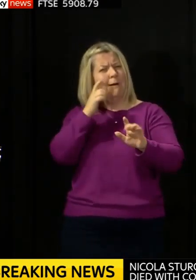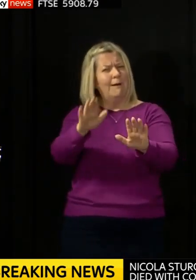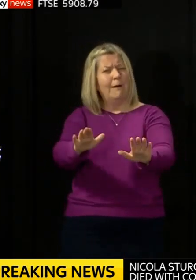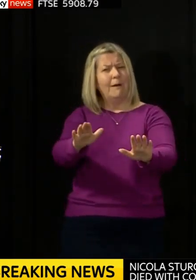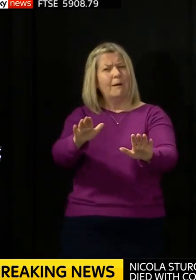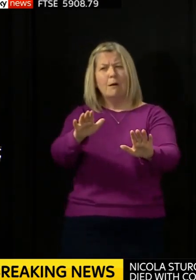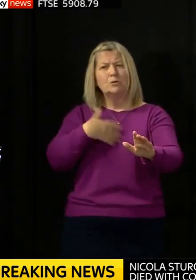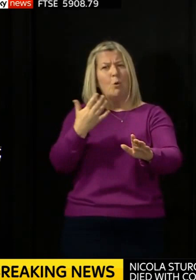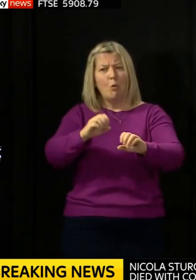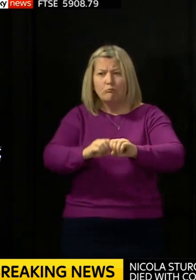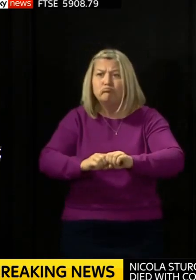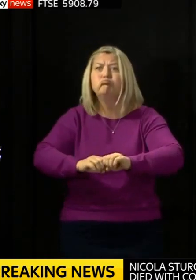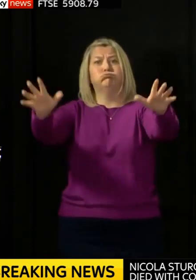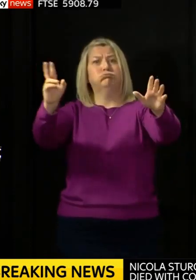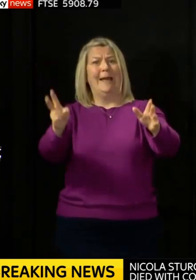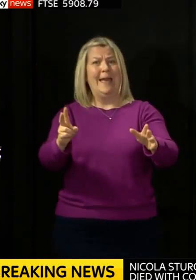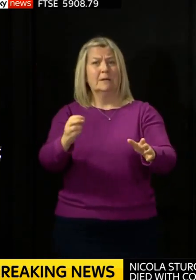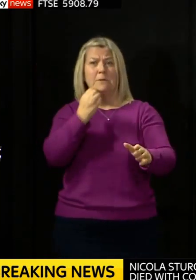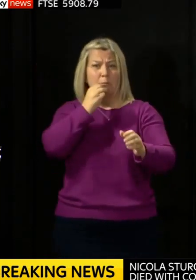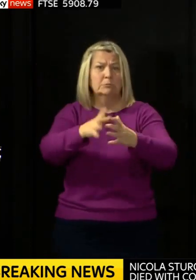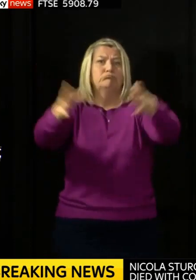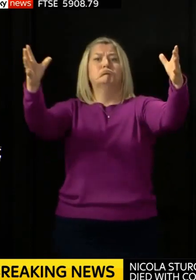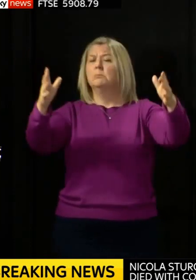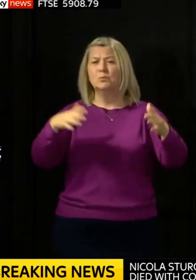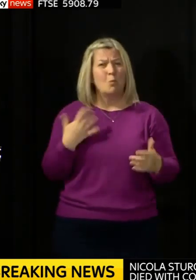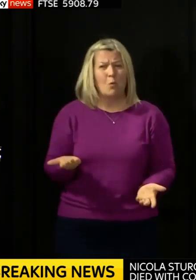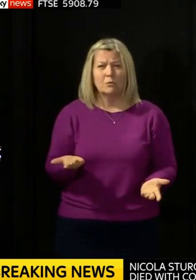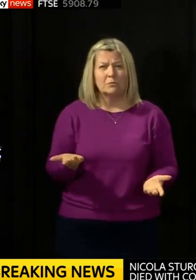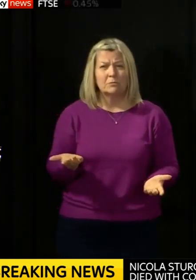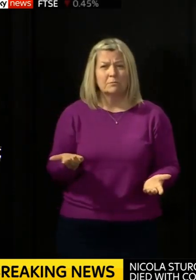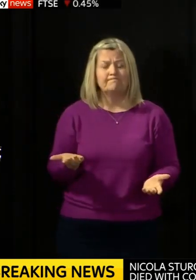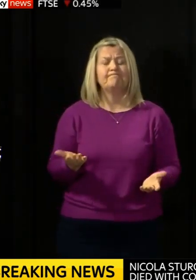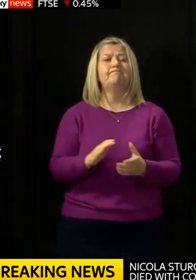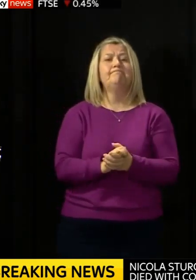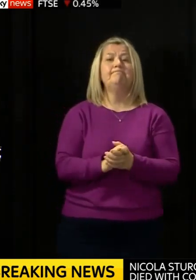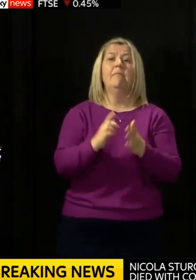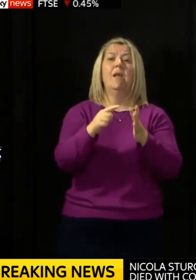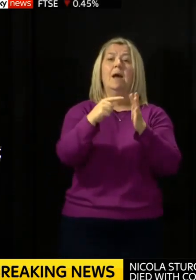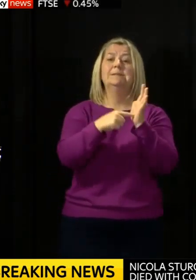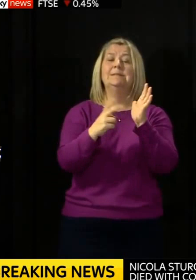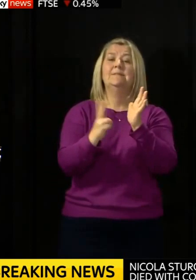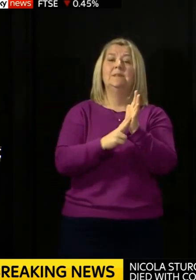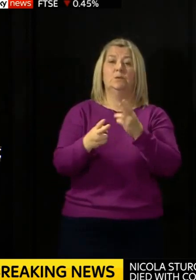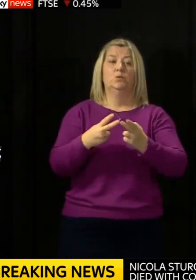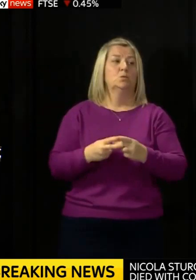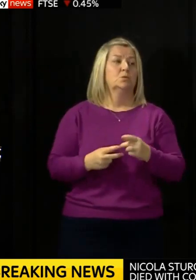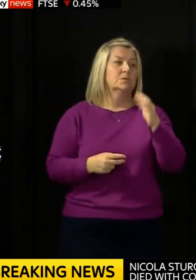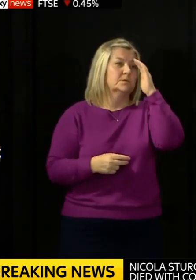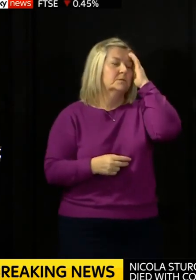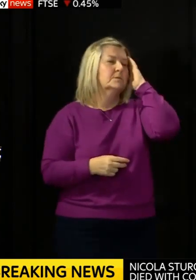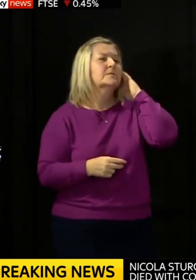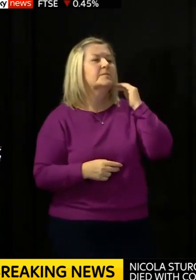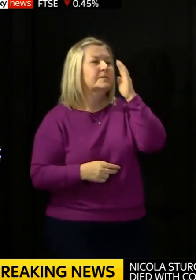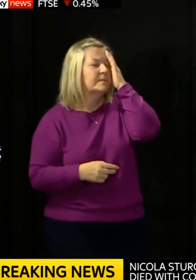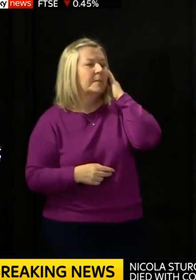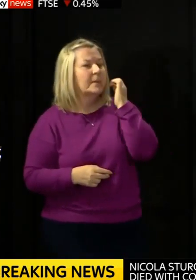don't see it run out of control again too quickly. Peter Smith from ITV News. Thank you